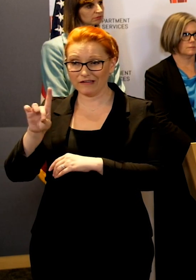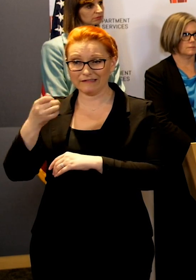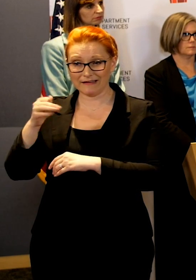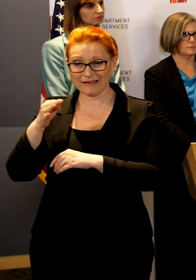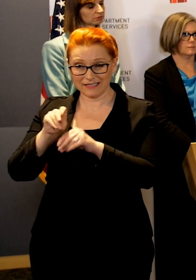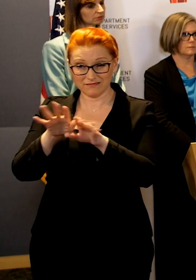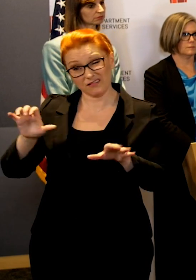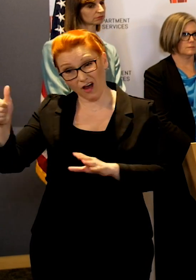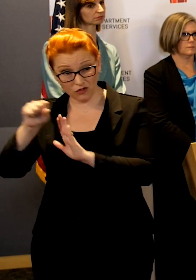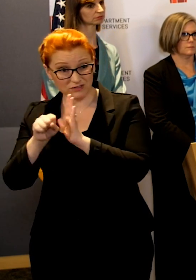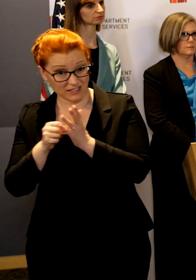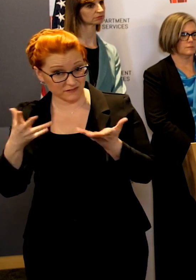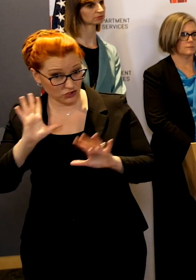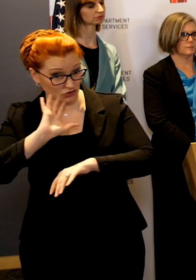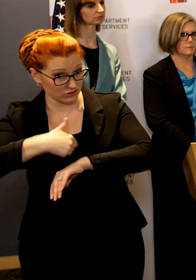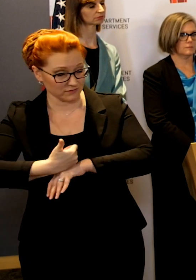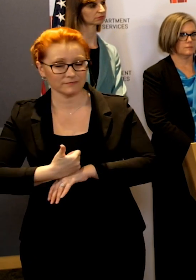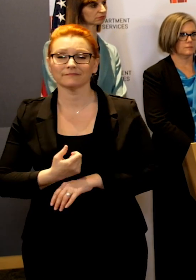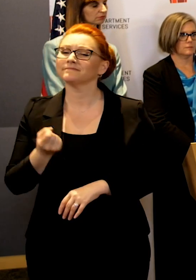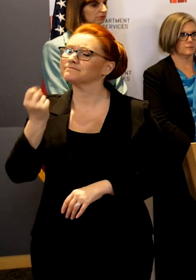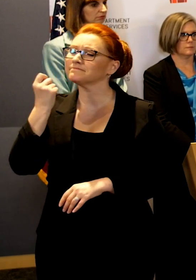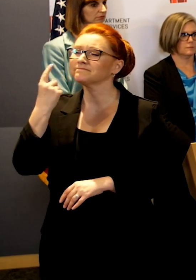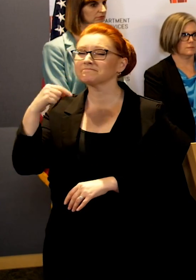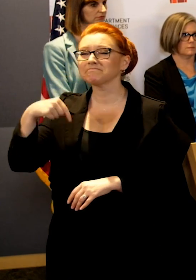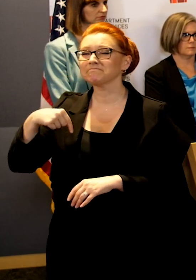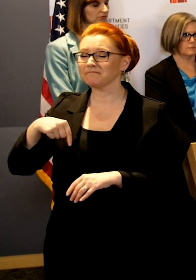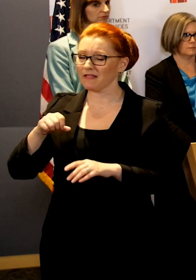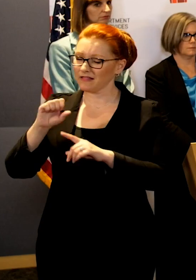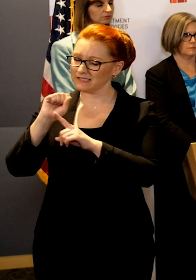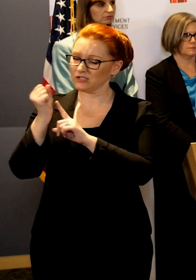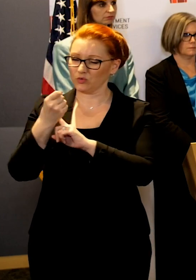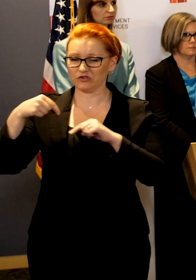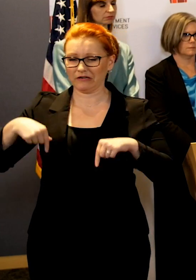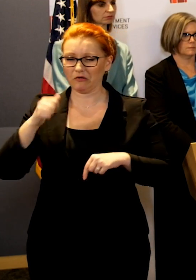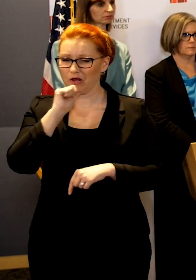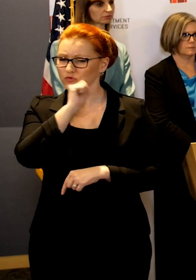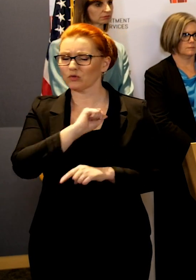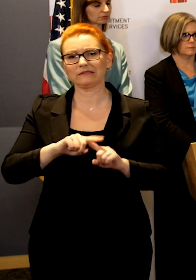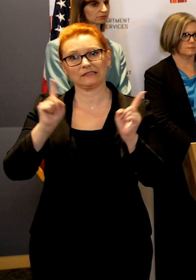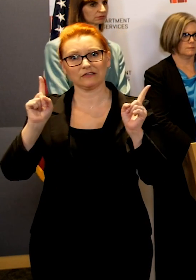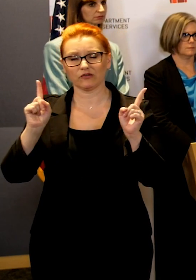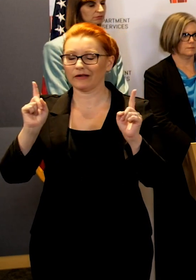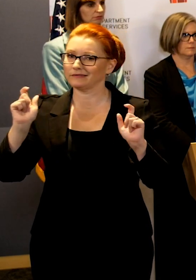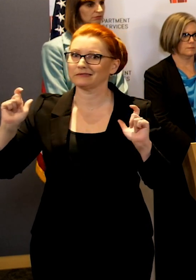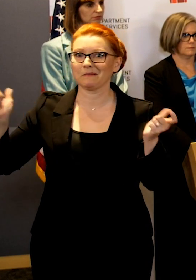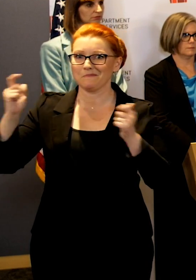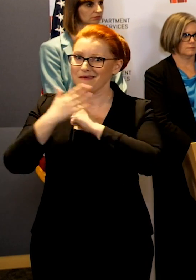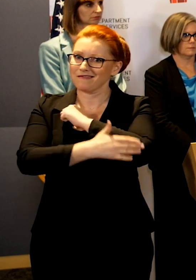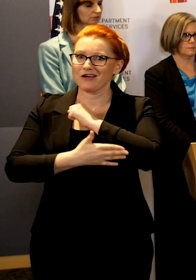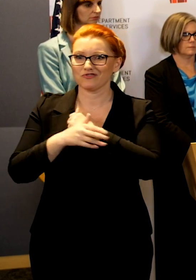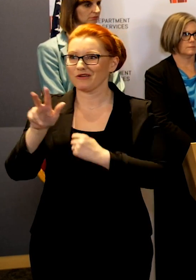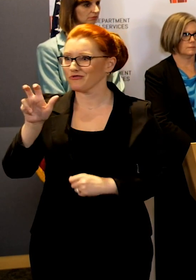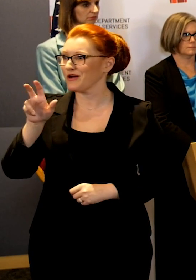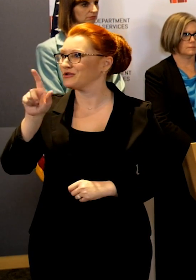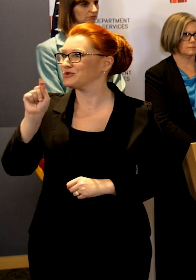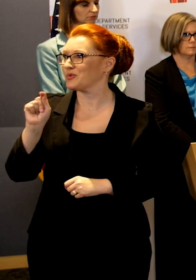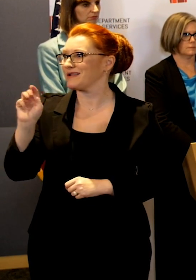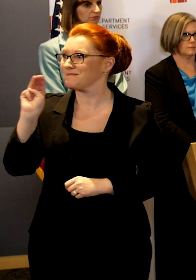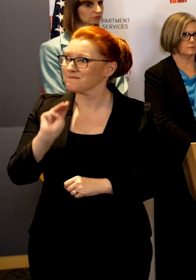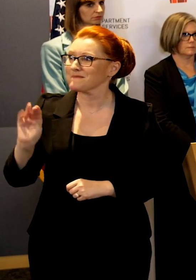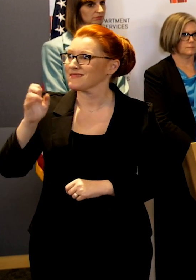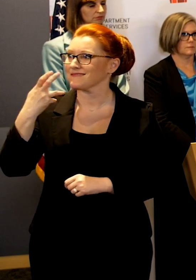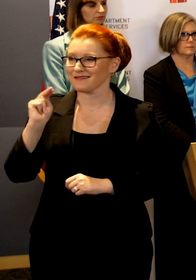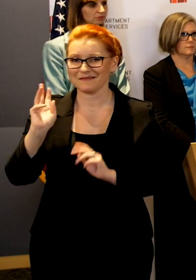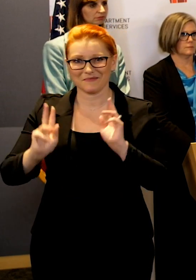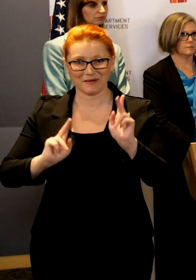COVID-19? Our circumstances in Arizona today are different. It's a big country with 320 million